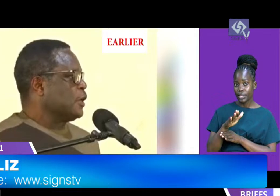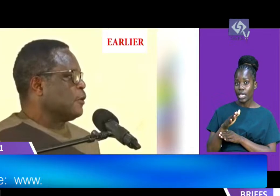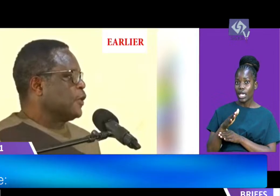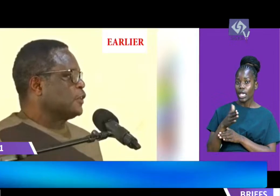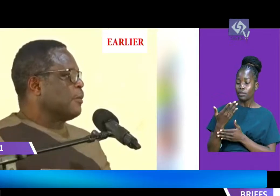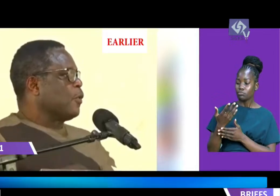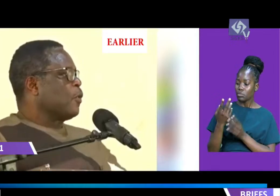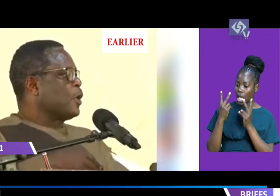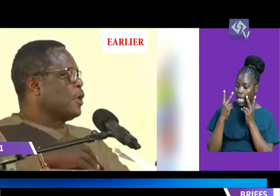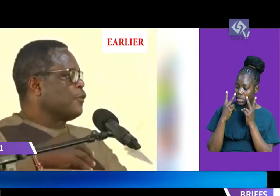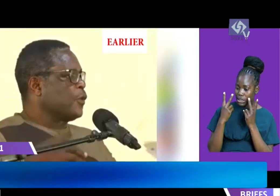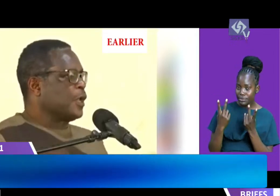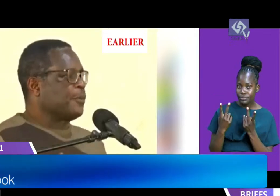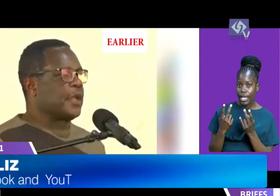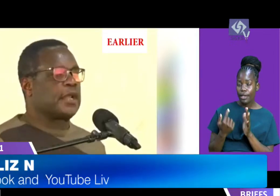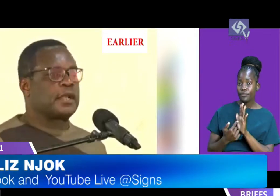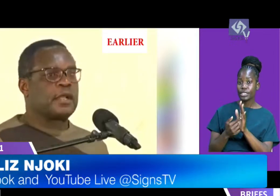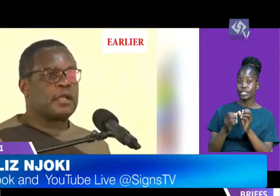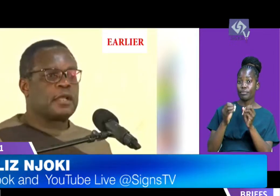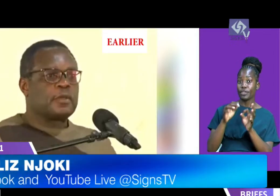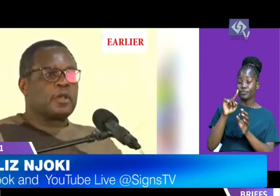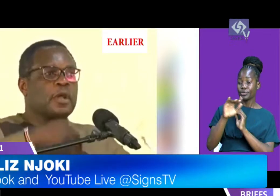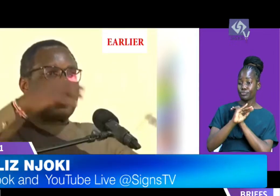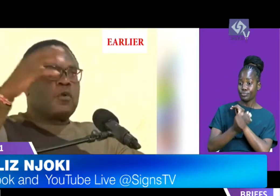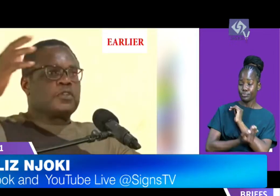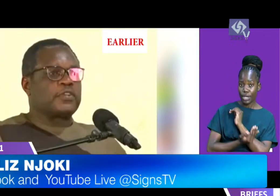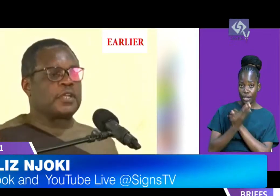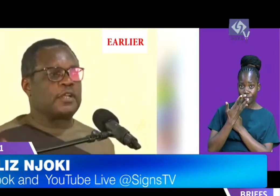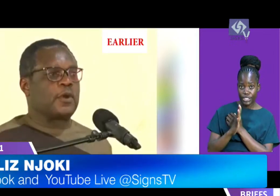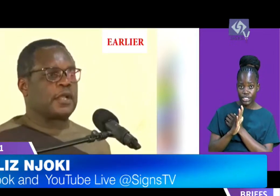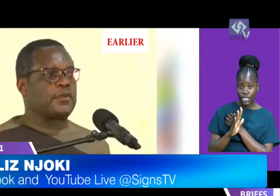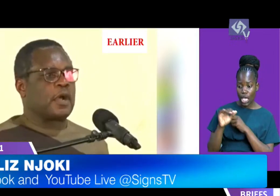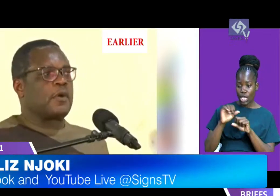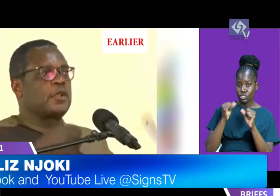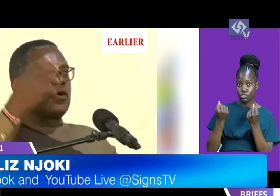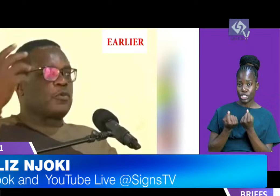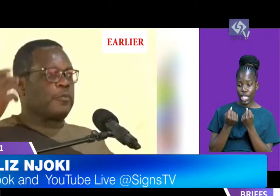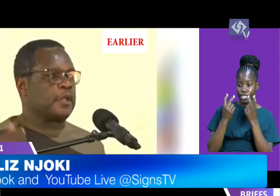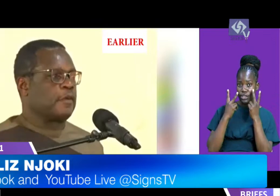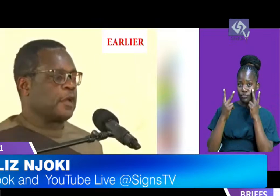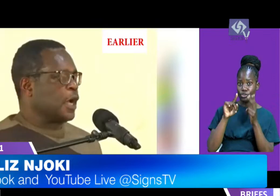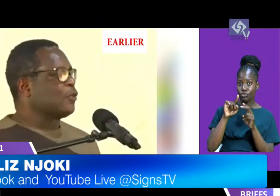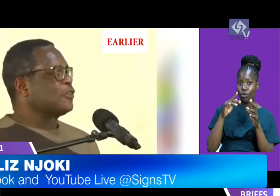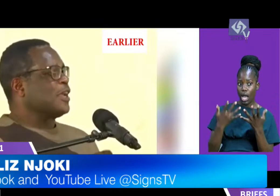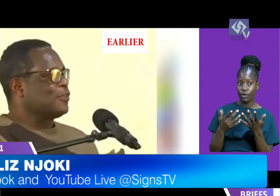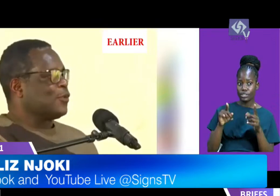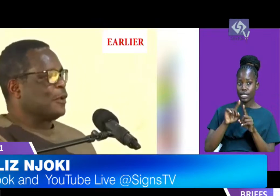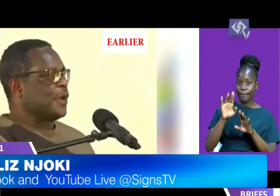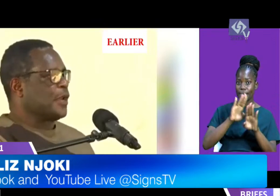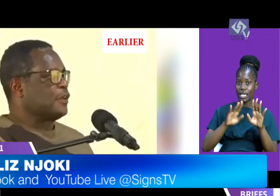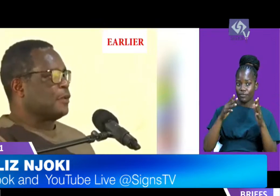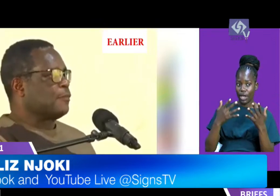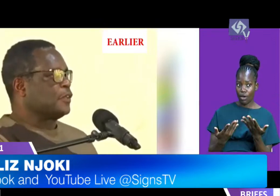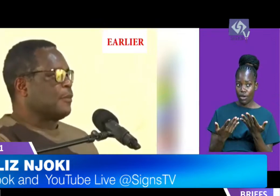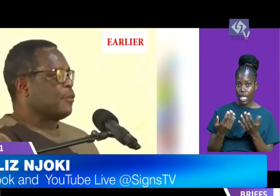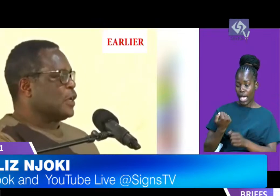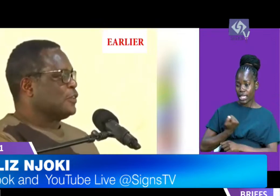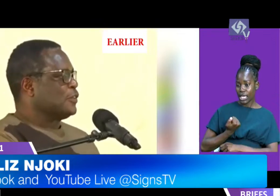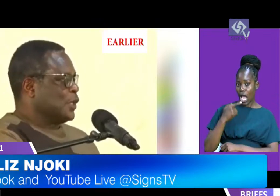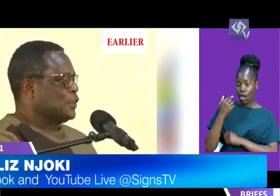for example, if you get pregnant, how will society look at you? How are you going to behave? And those girls who get pregnant, for example, once, twice,